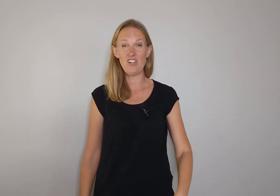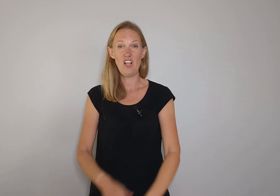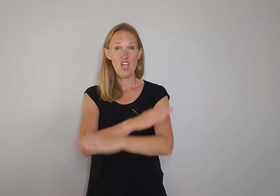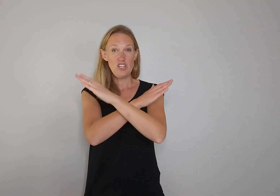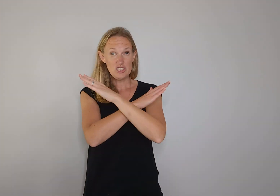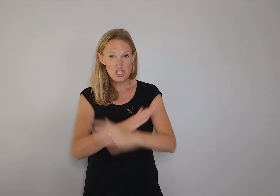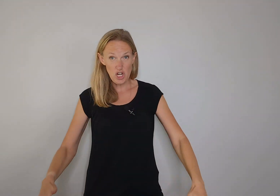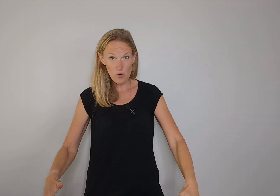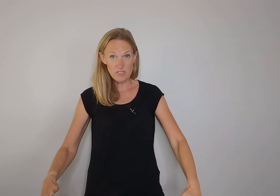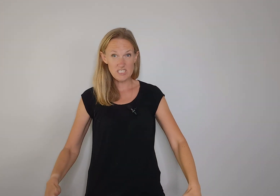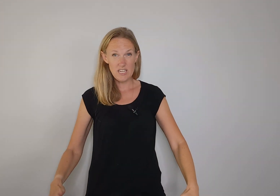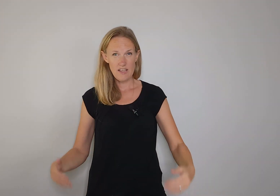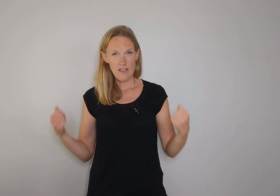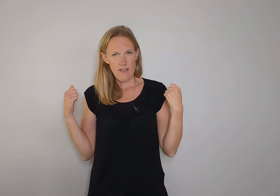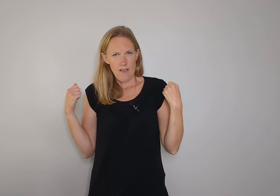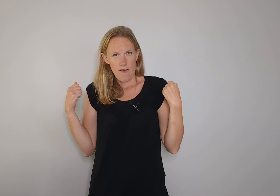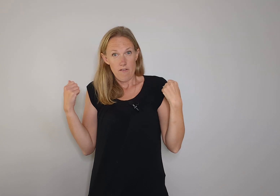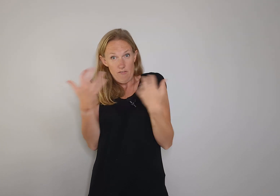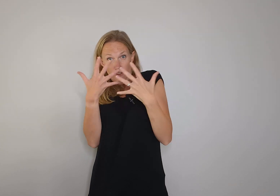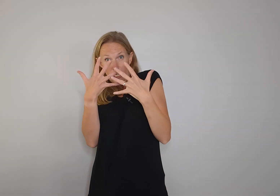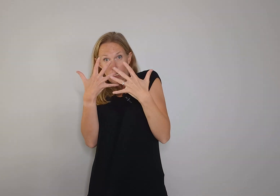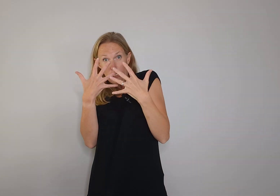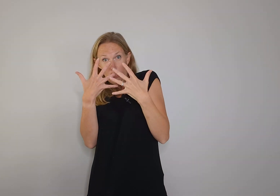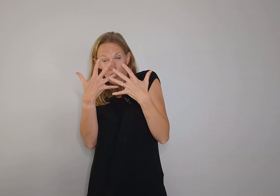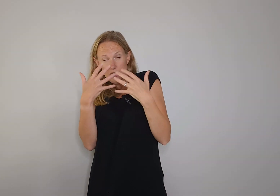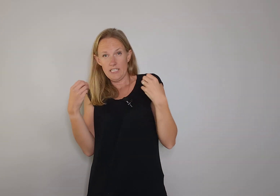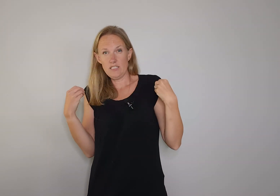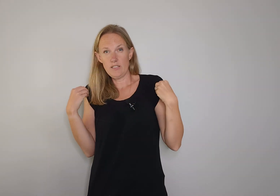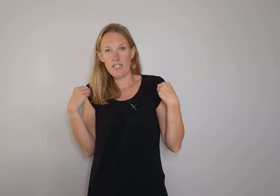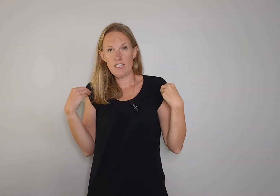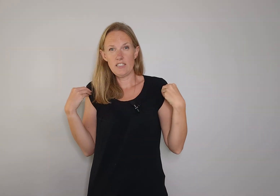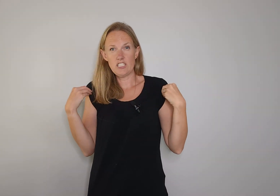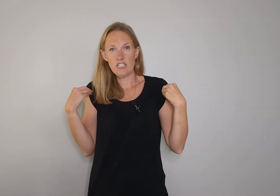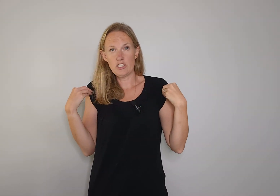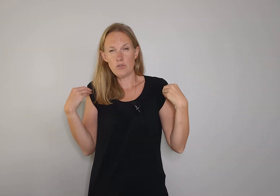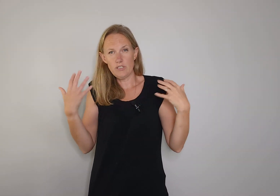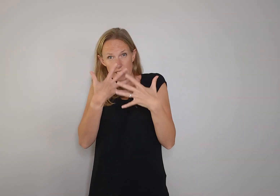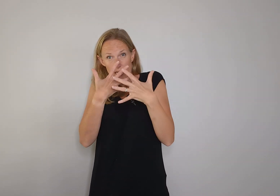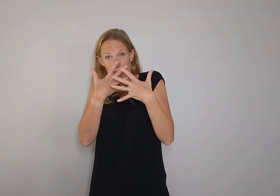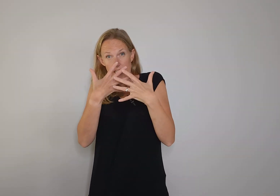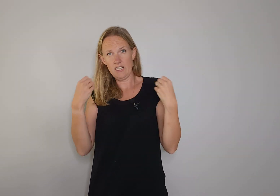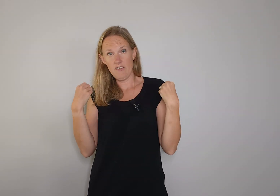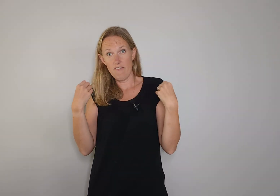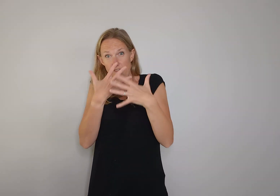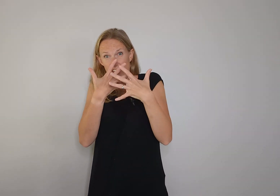evil. Don't fear. Okay. So here, kind of starting your shoulders coming in.